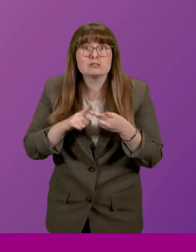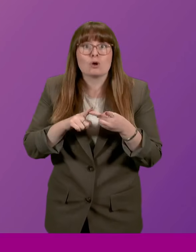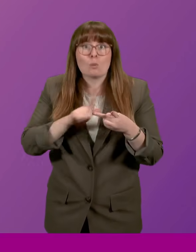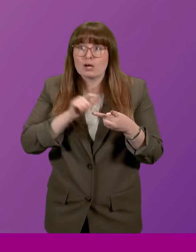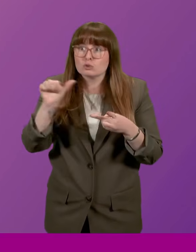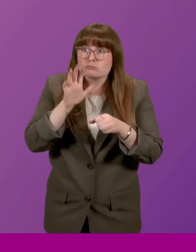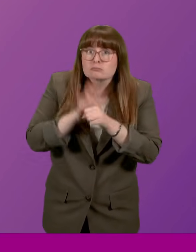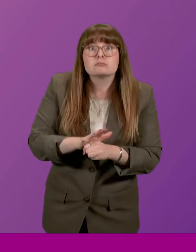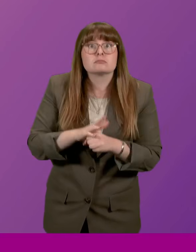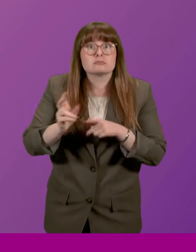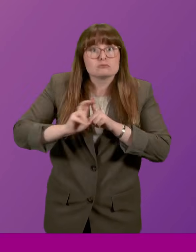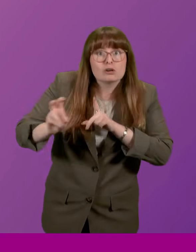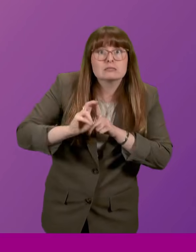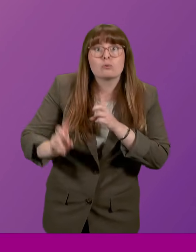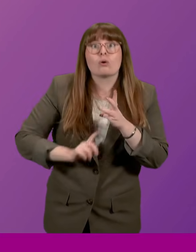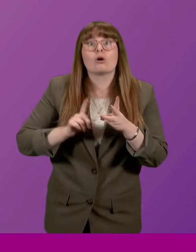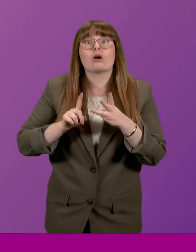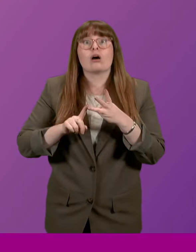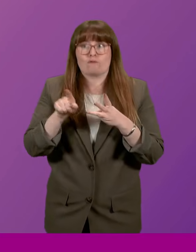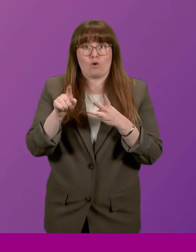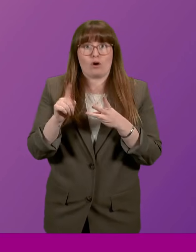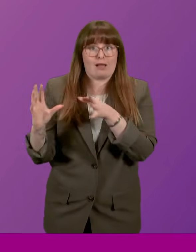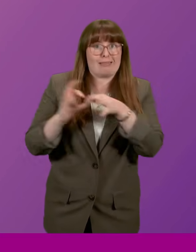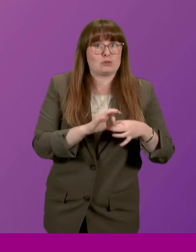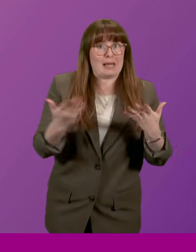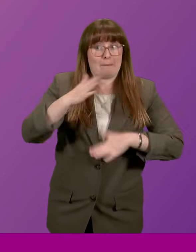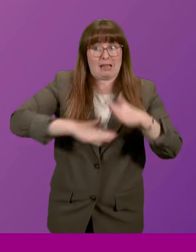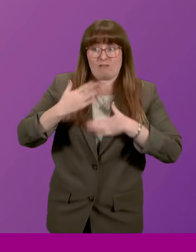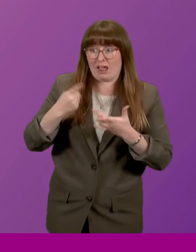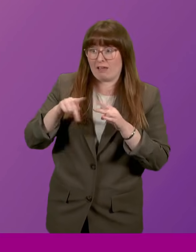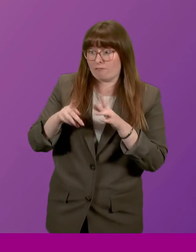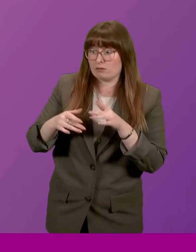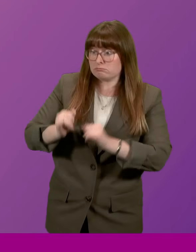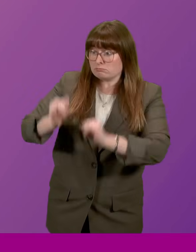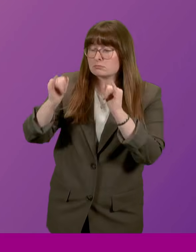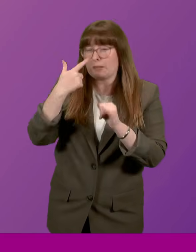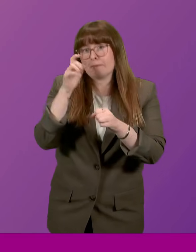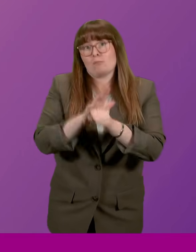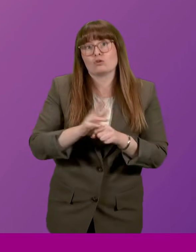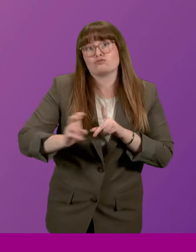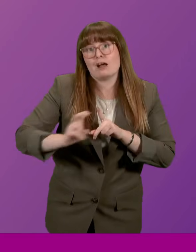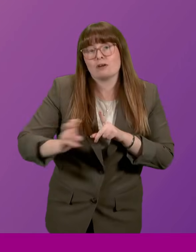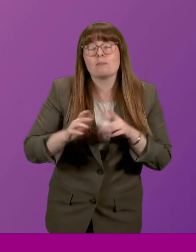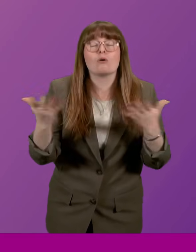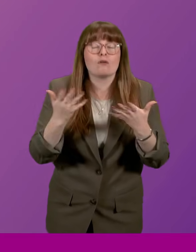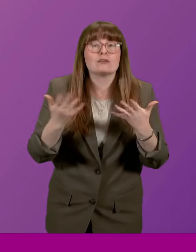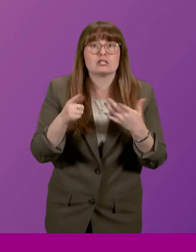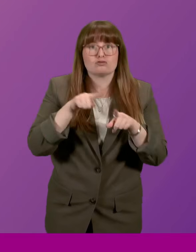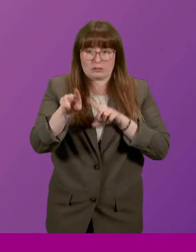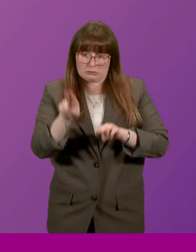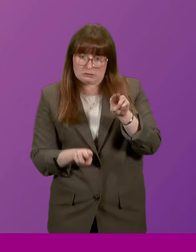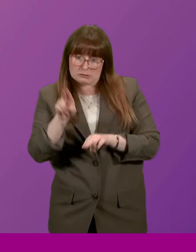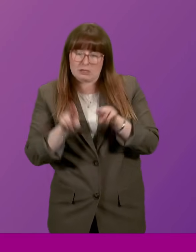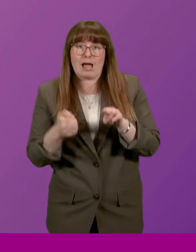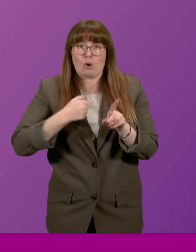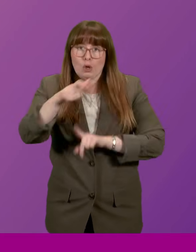transport, concessionary travel, as a consequence of any behaviour. But obviously policing in our communities is an essential part of this endeavour.